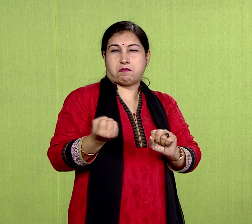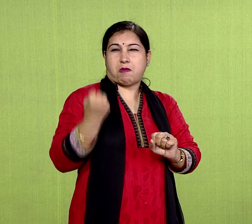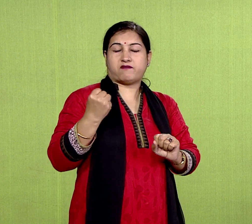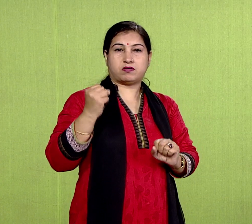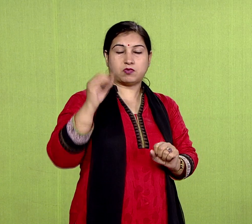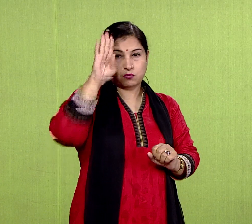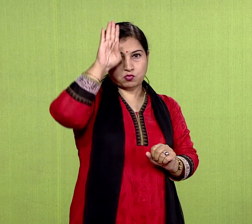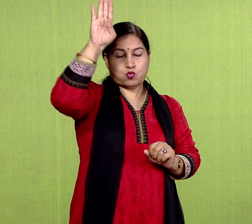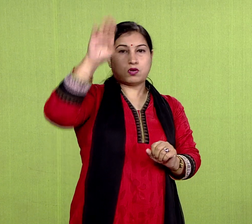Ajatashatru,